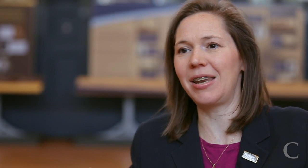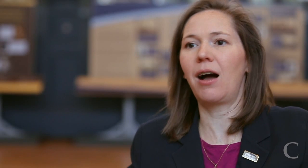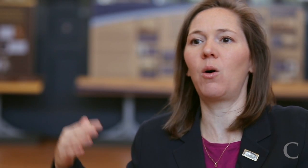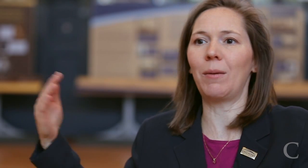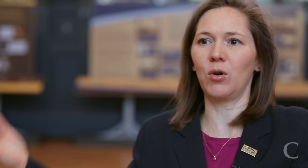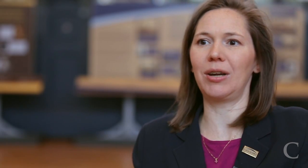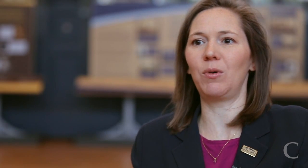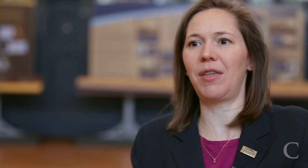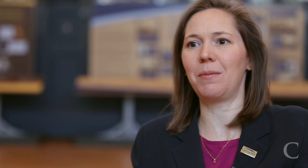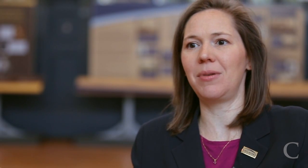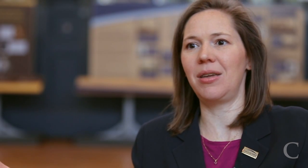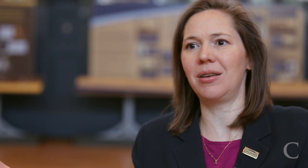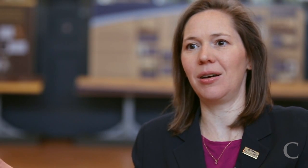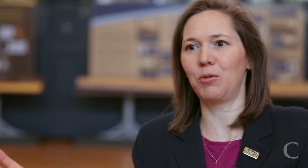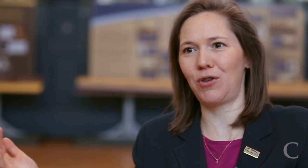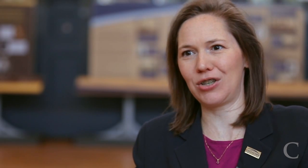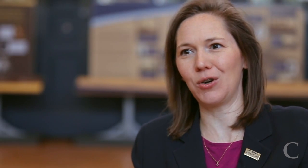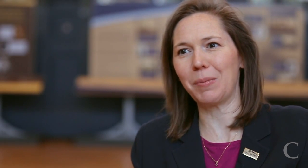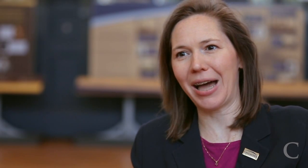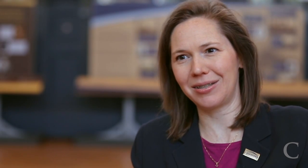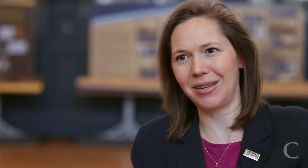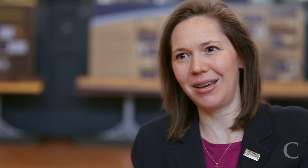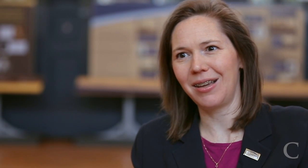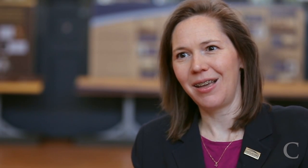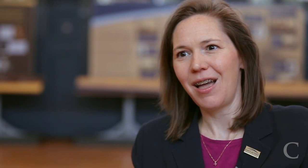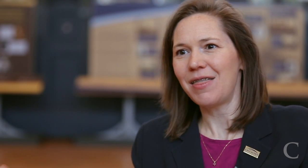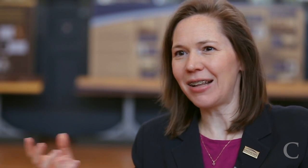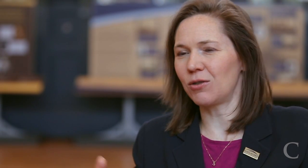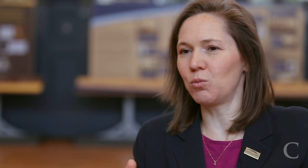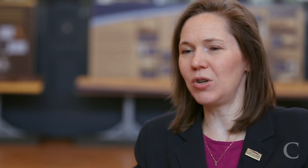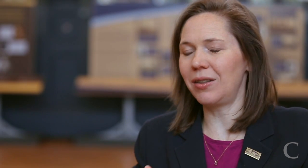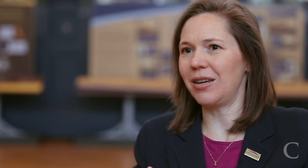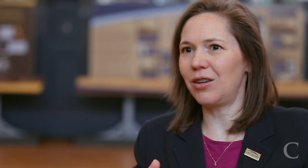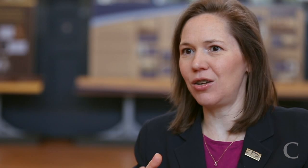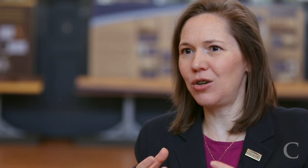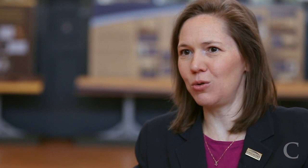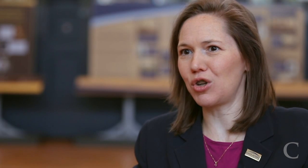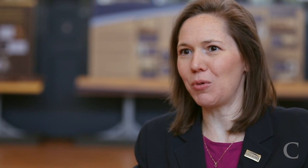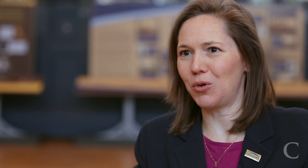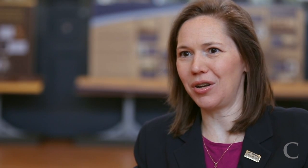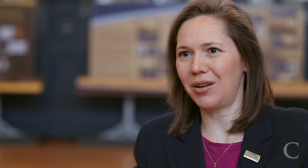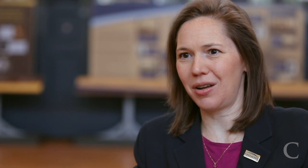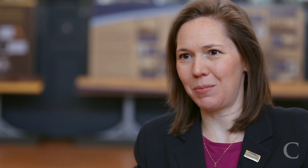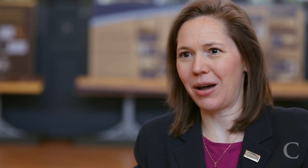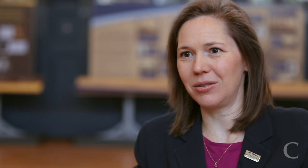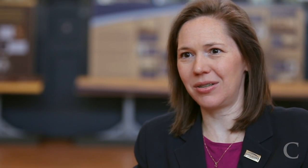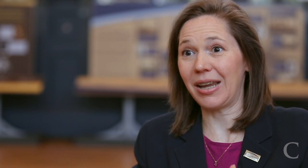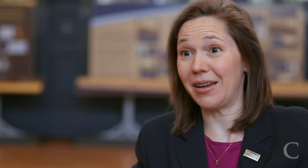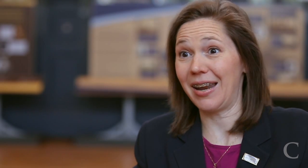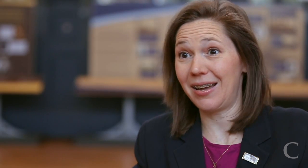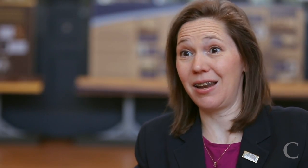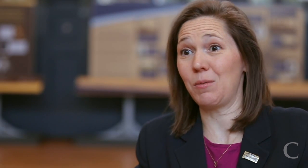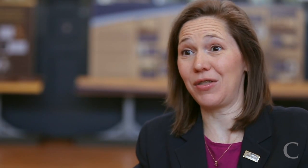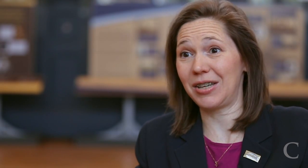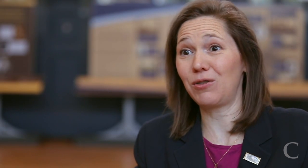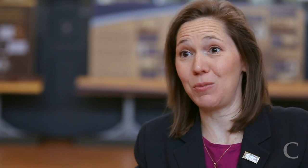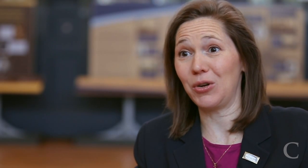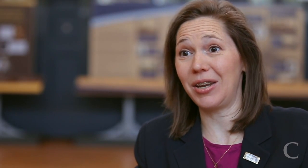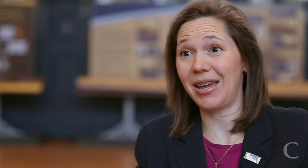and now I'm working with them in a professional capacity. That's a really huge component about Gallaudet and about the deaf community